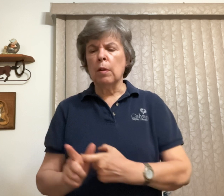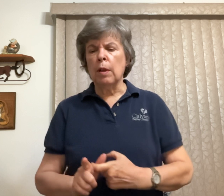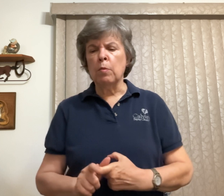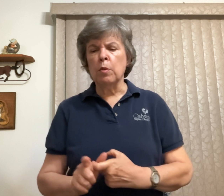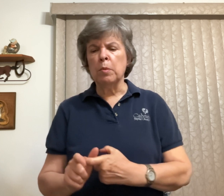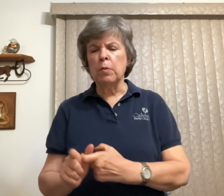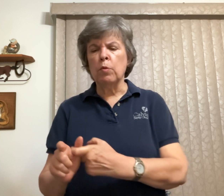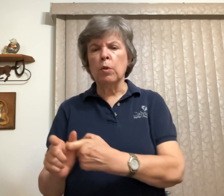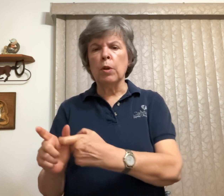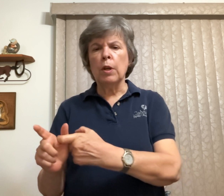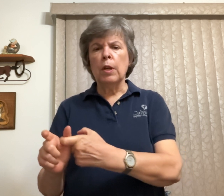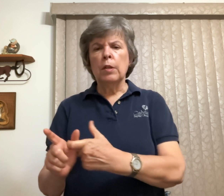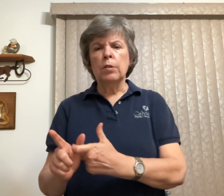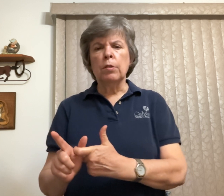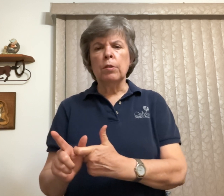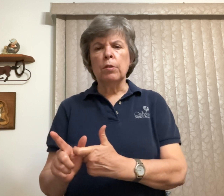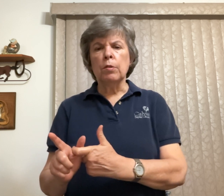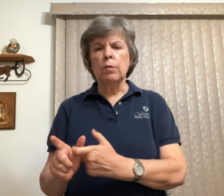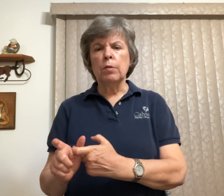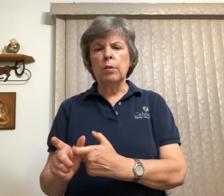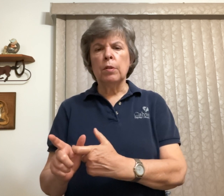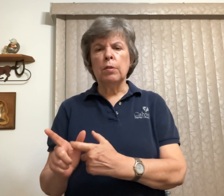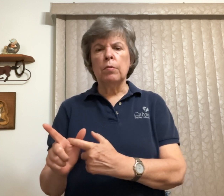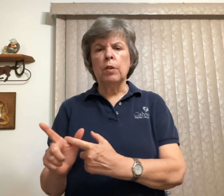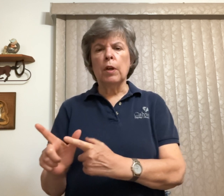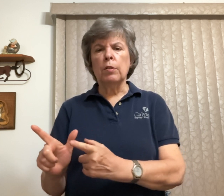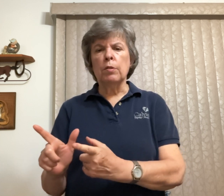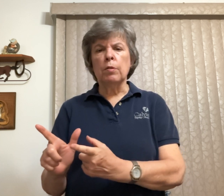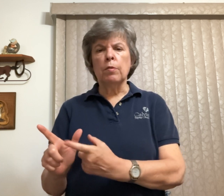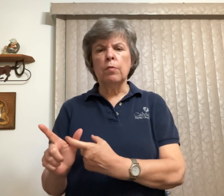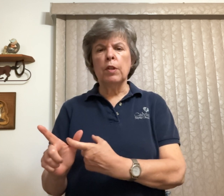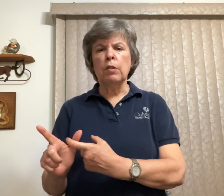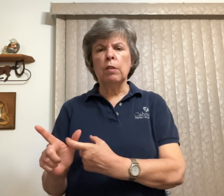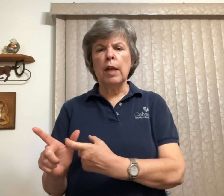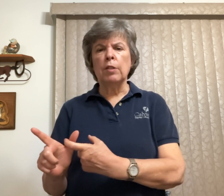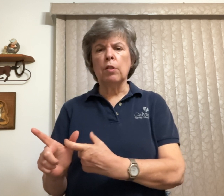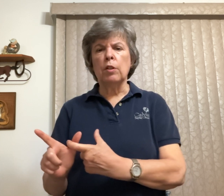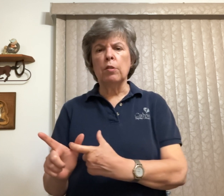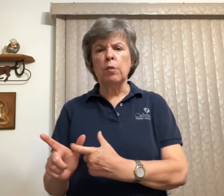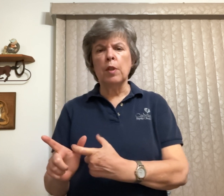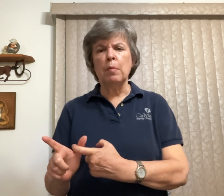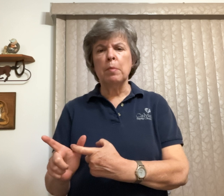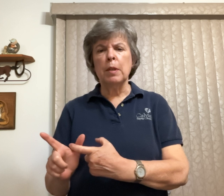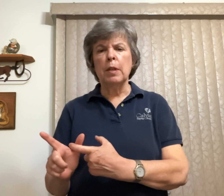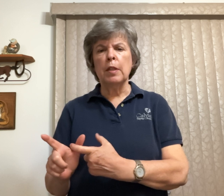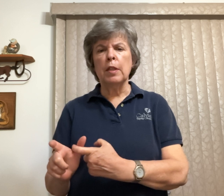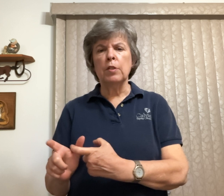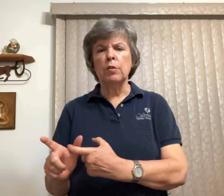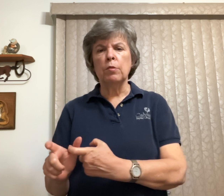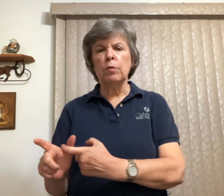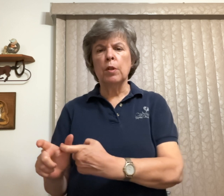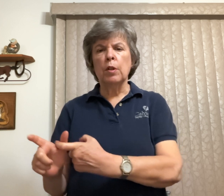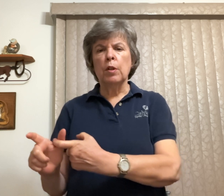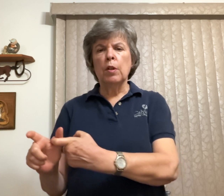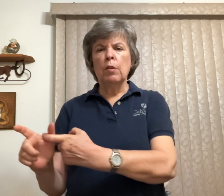that word before. So you've got your finger latched onto your thumb, and then you